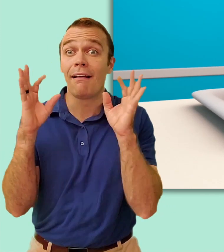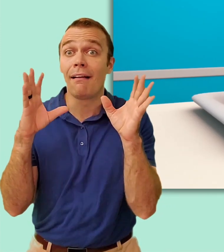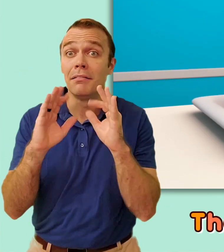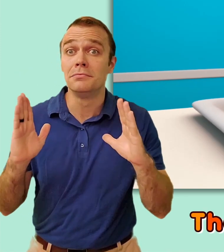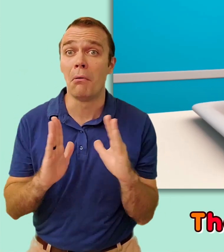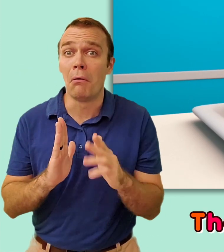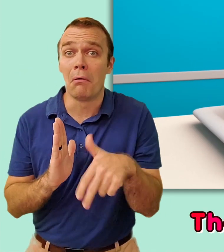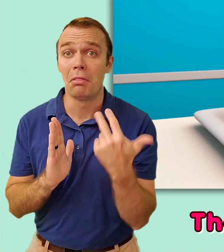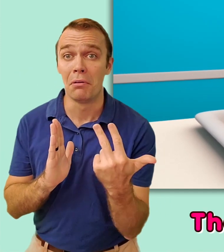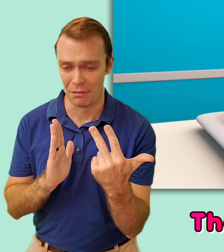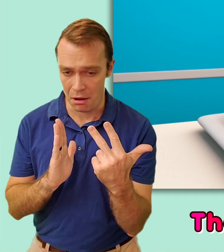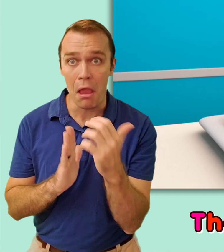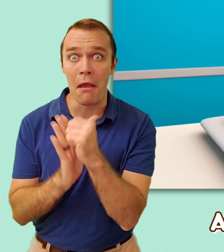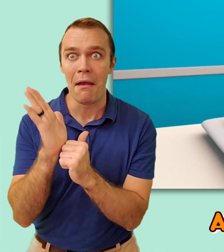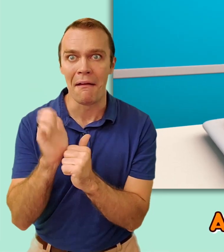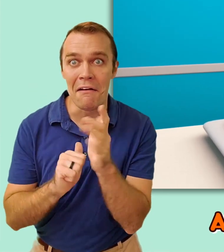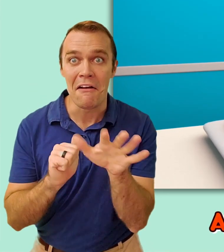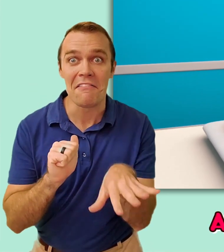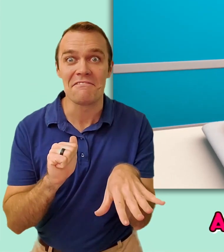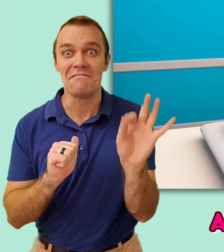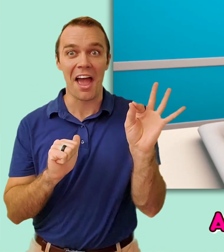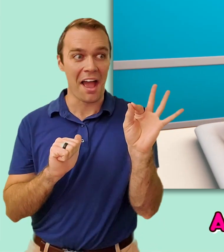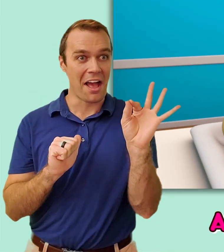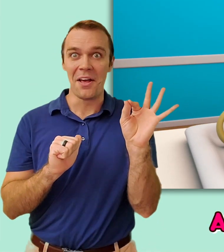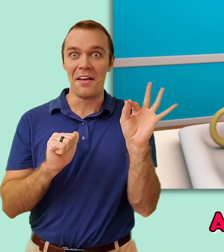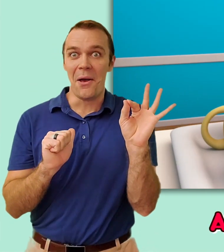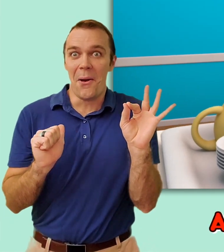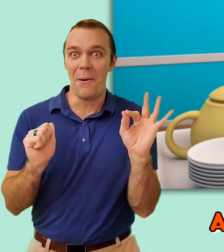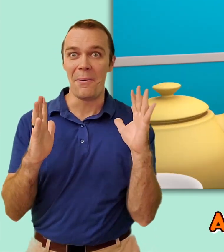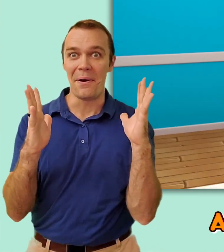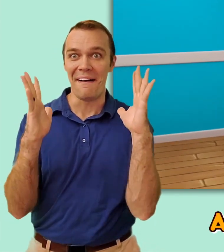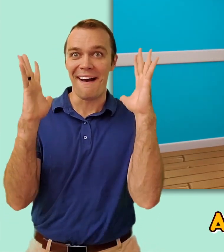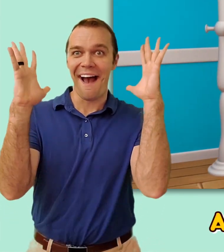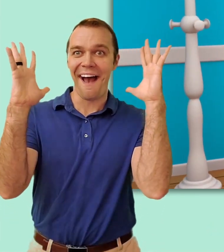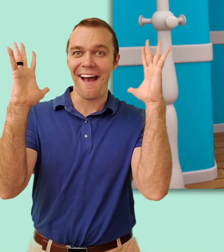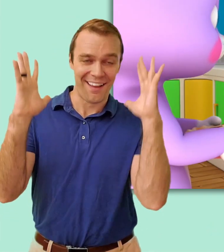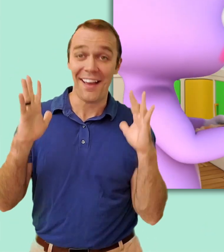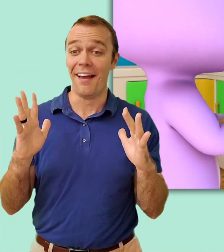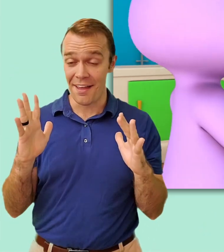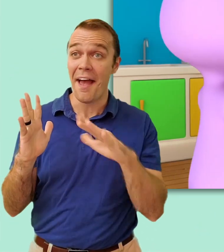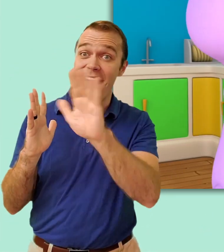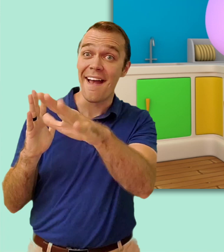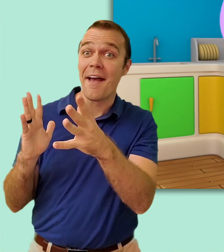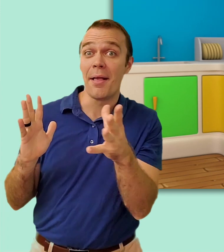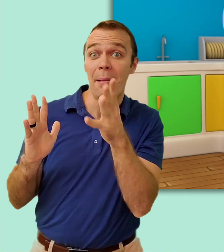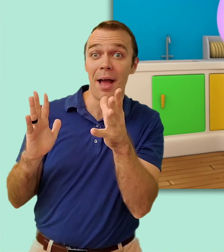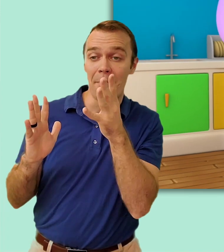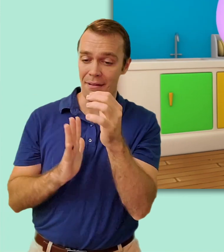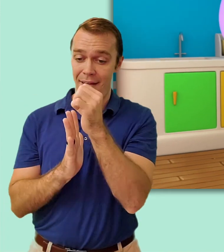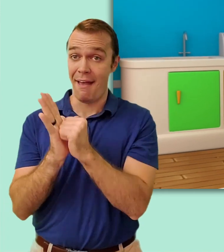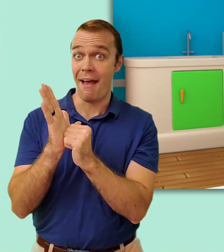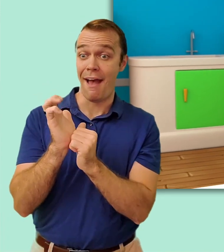Little kittens, they found their mittens and they began to cry. Oh mother